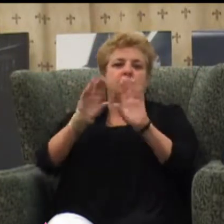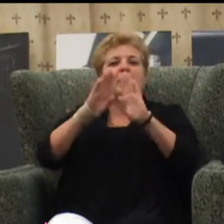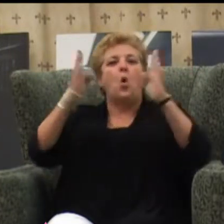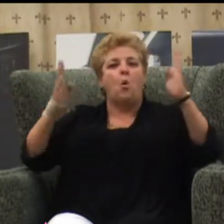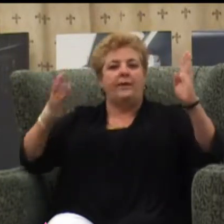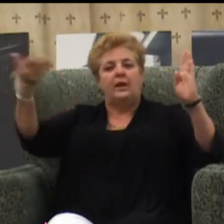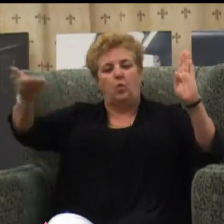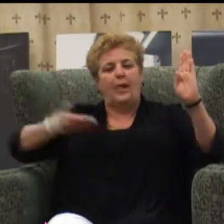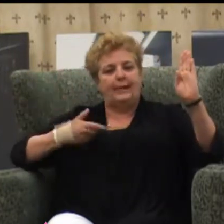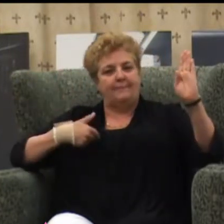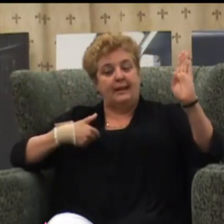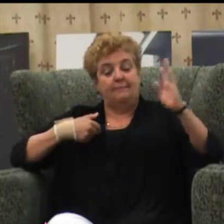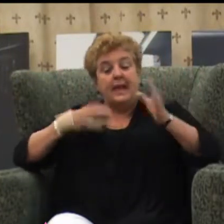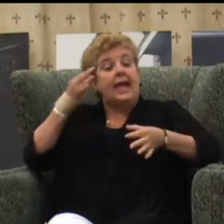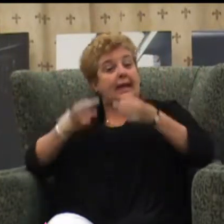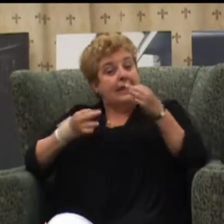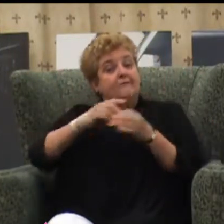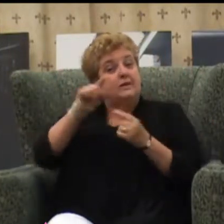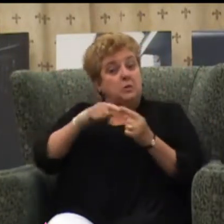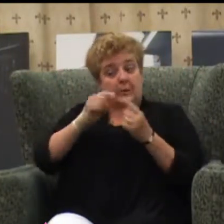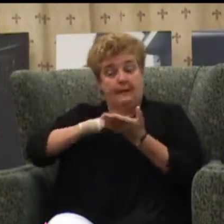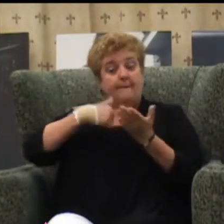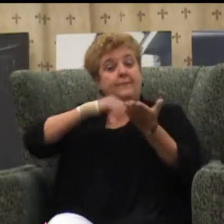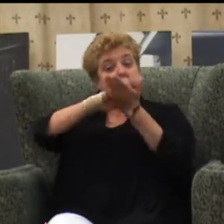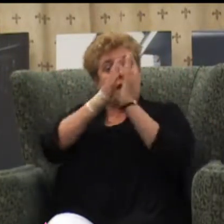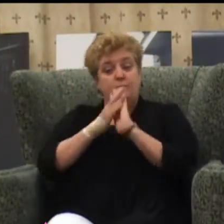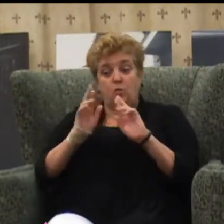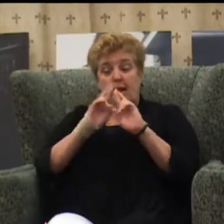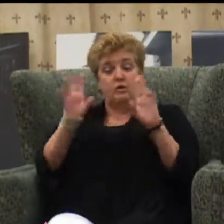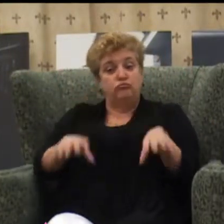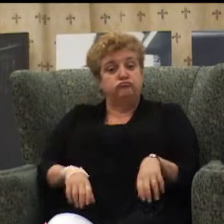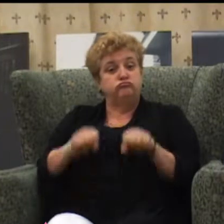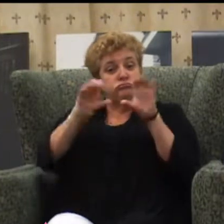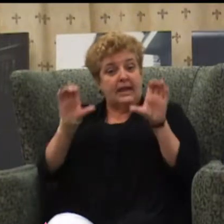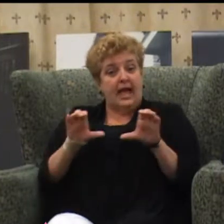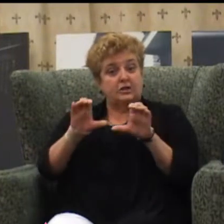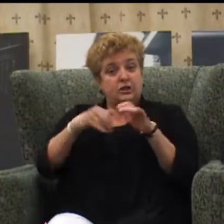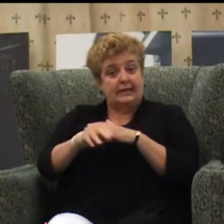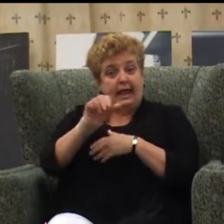take actions in Alcoholics Anonymous, that AA would be there for me. And